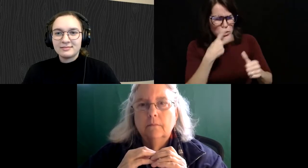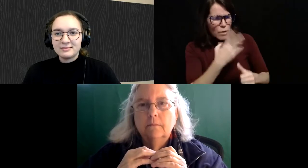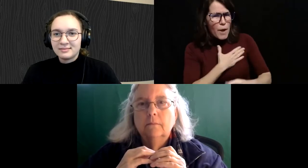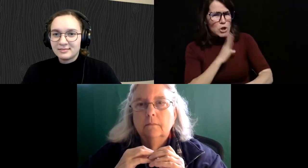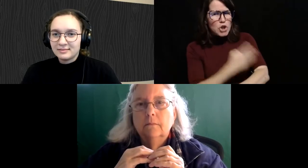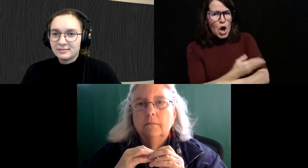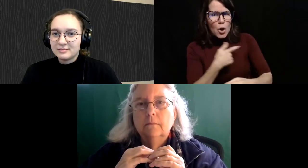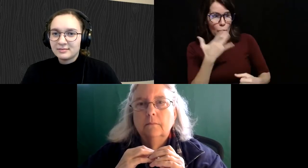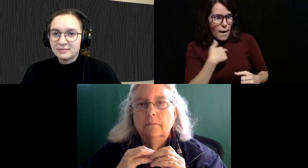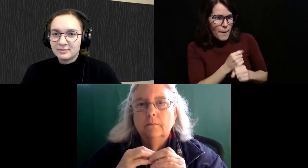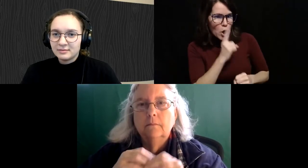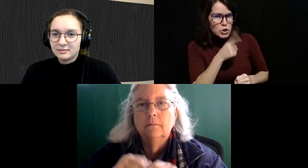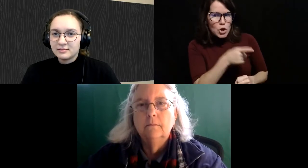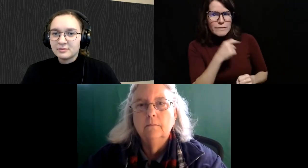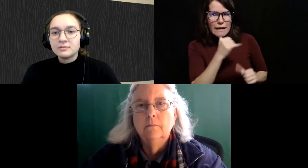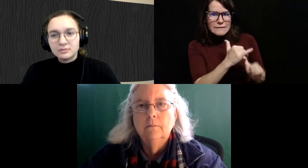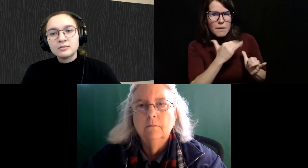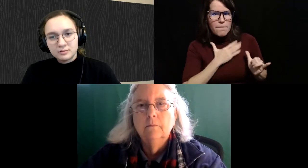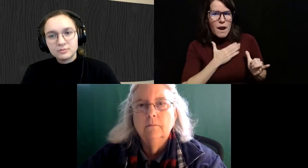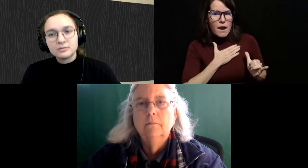test. I don't know if it's a pressure thing. I mean, I wanted to make sure that